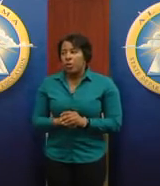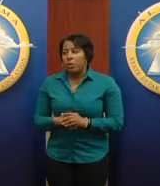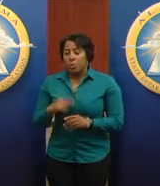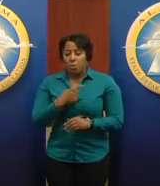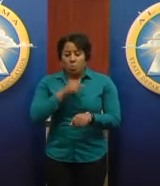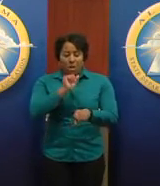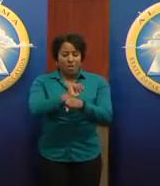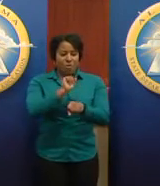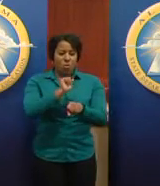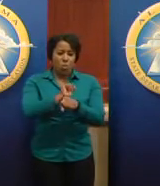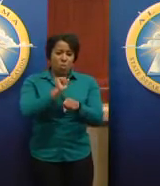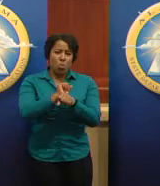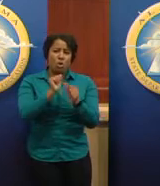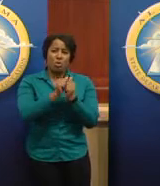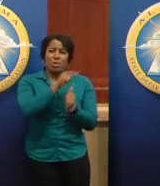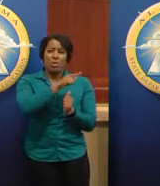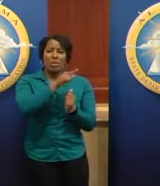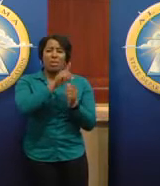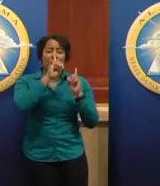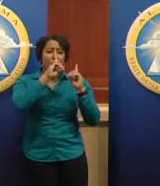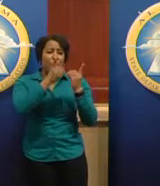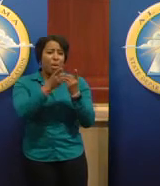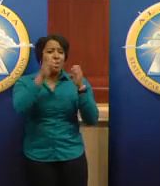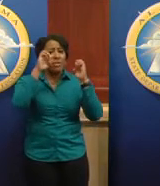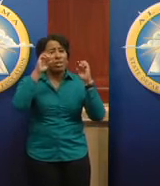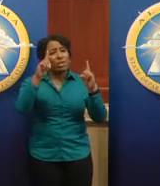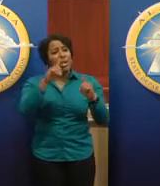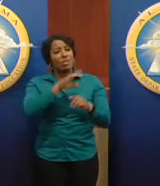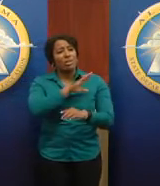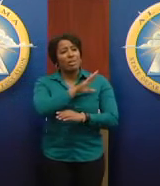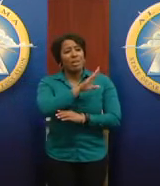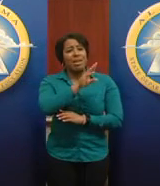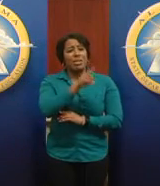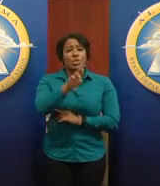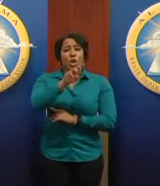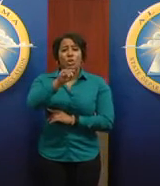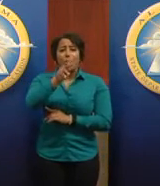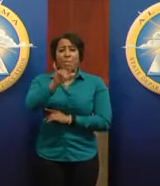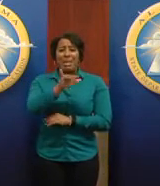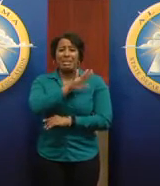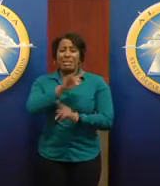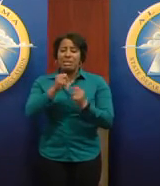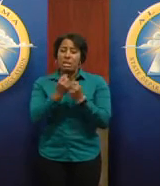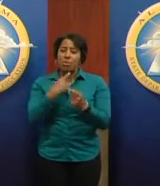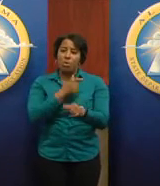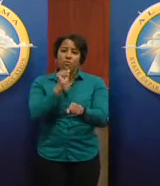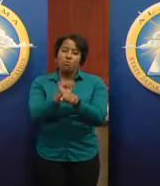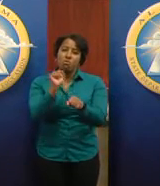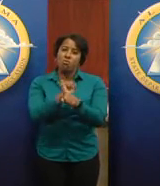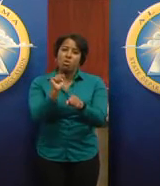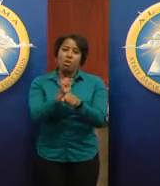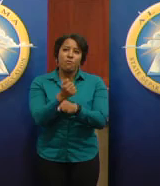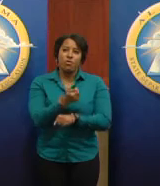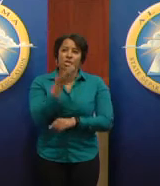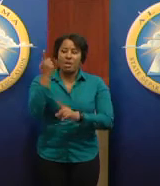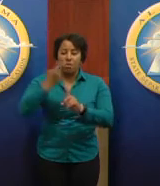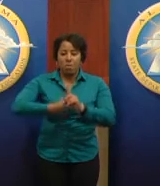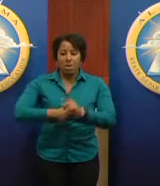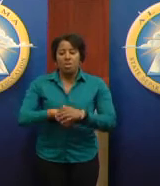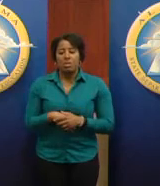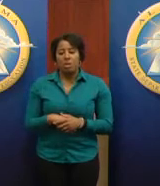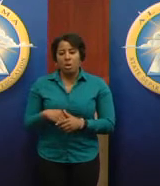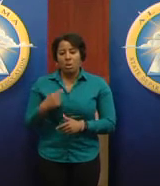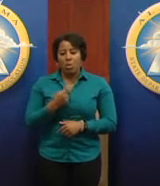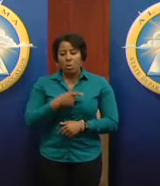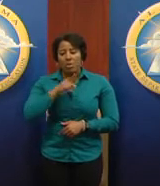public health very closely with the Department of Education and Dr. Mackey's team over the past several months. I have to say we really have grown